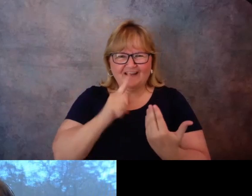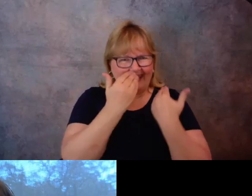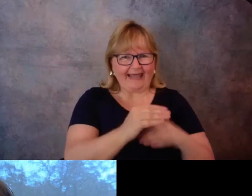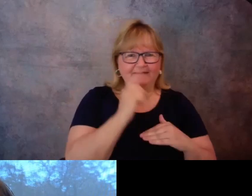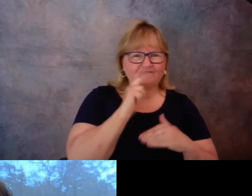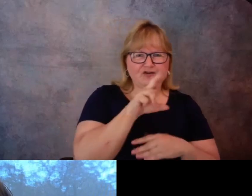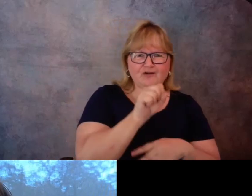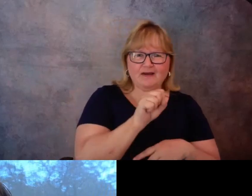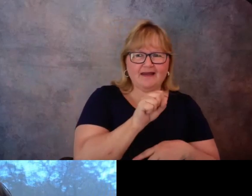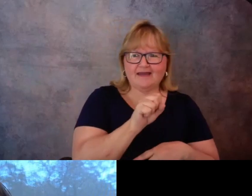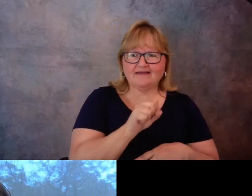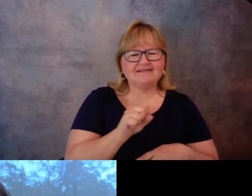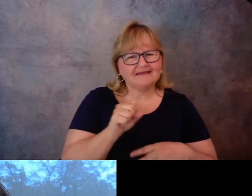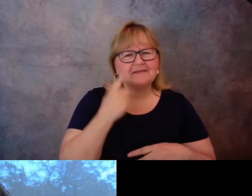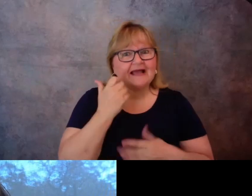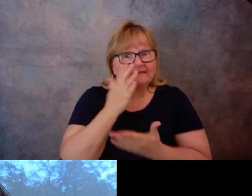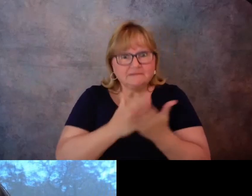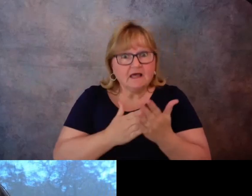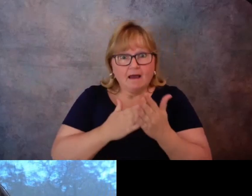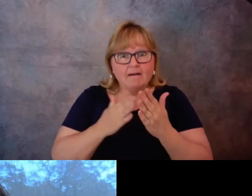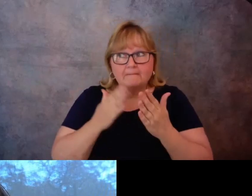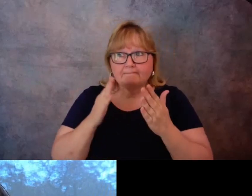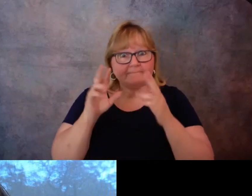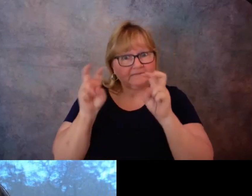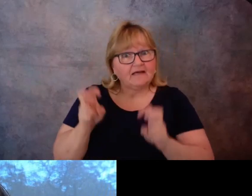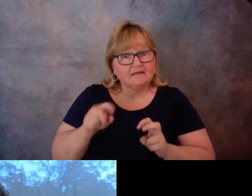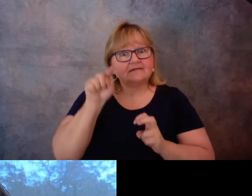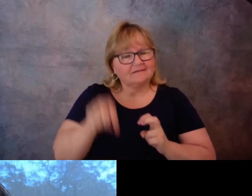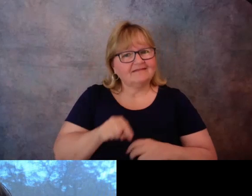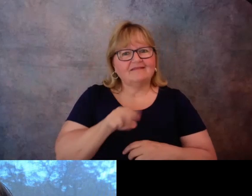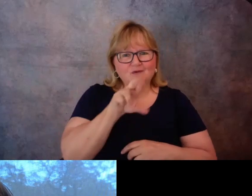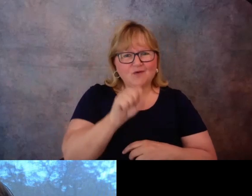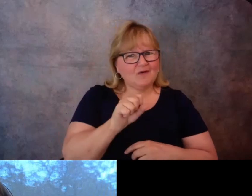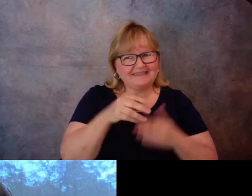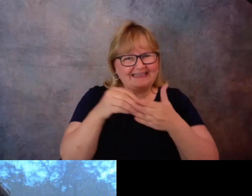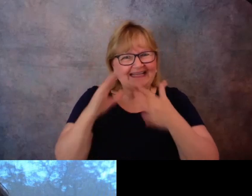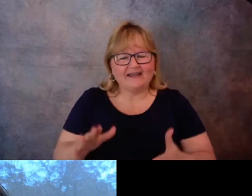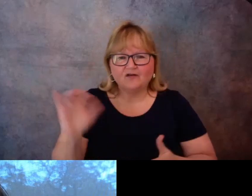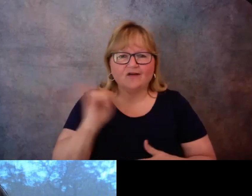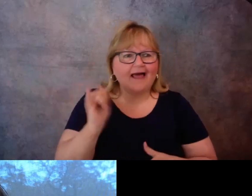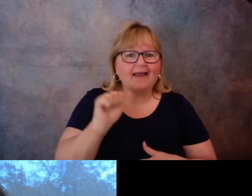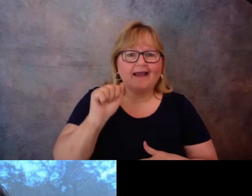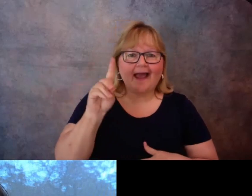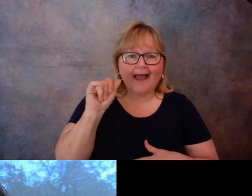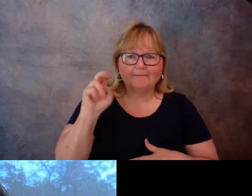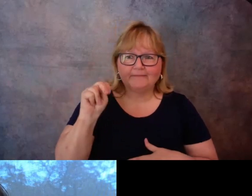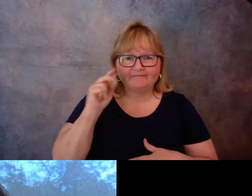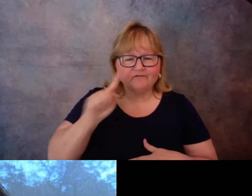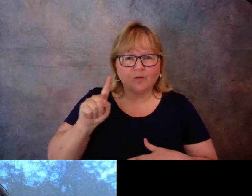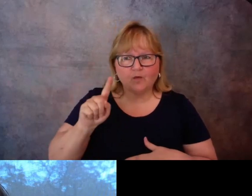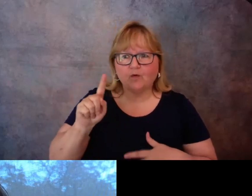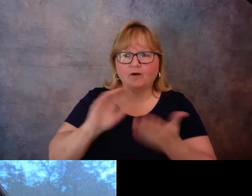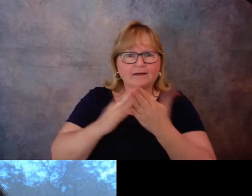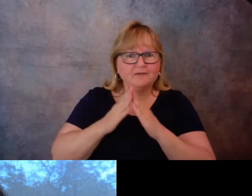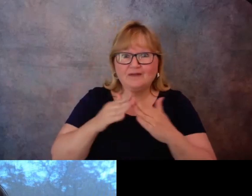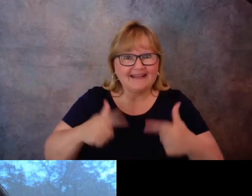still the market leader. For example, your administration on community living, it's almost